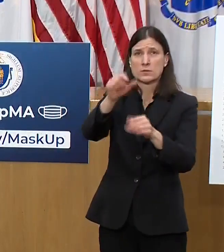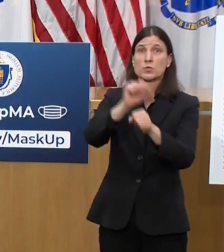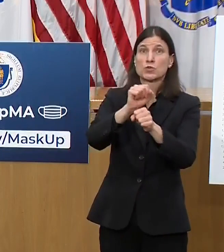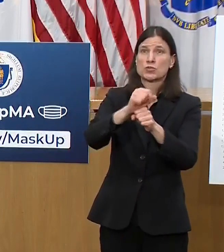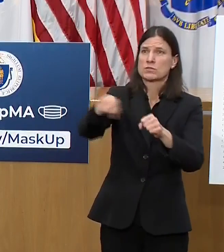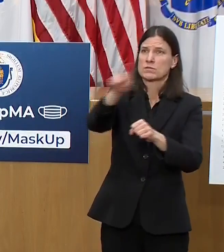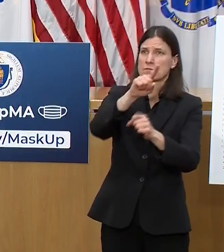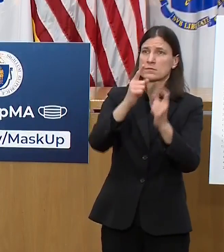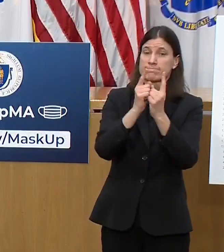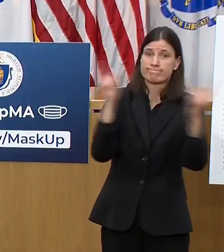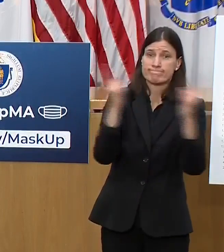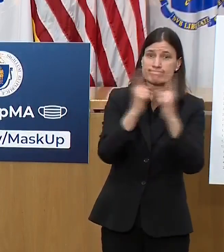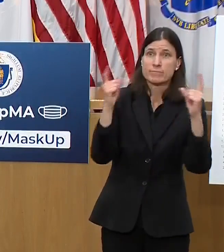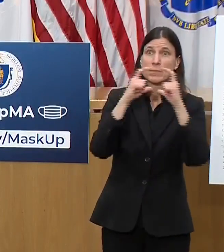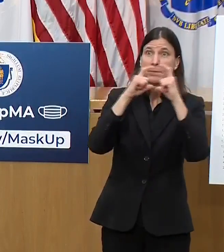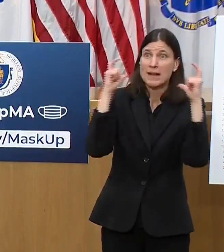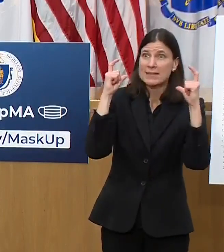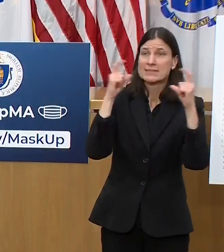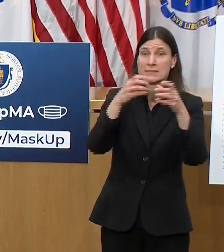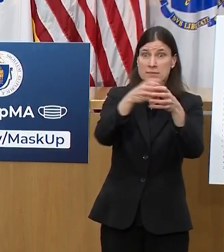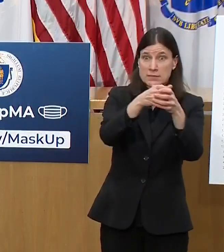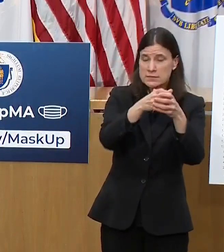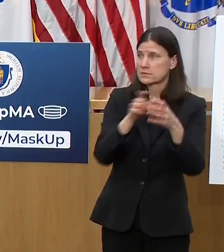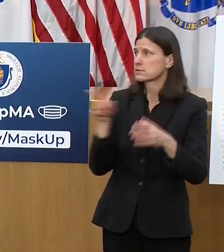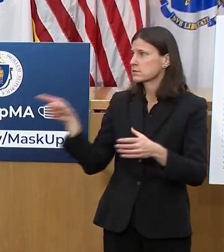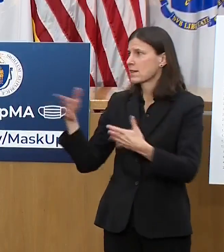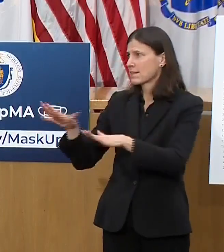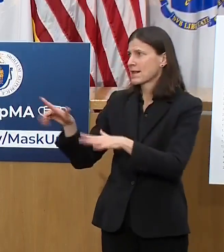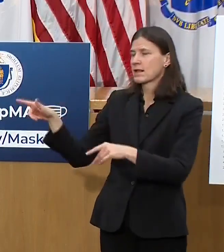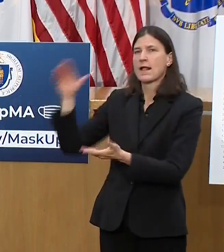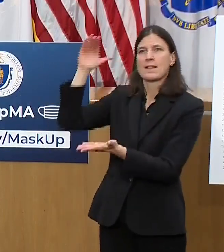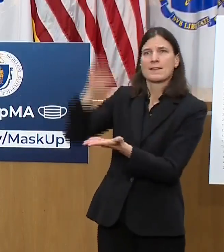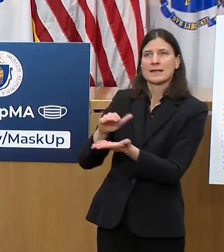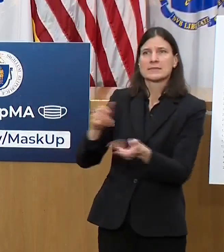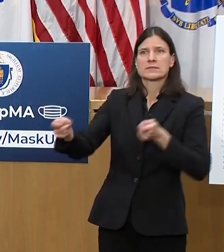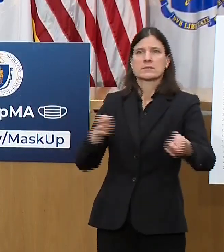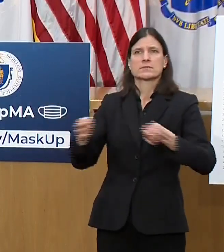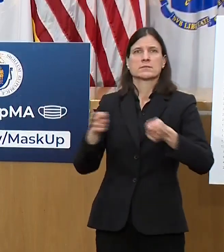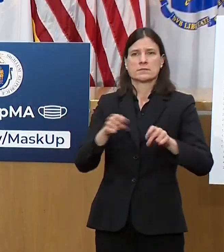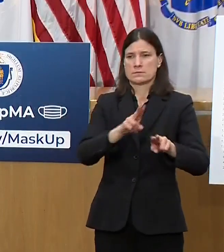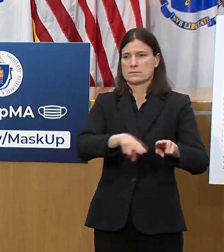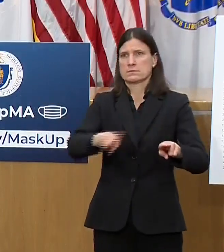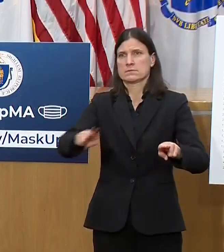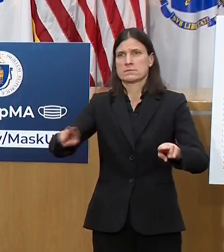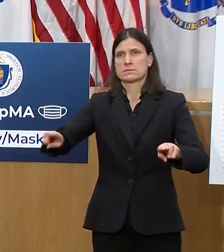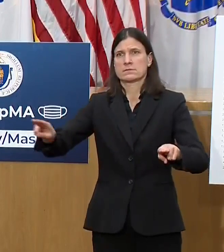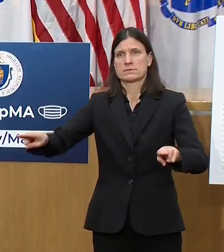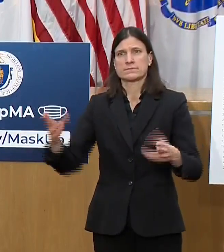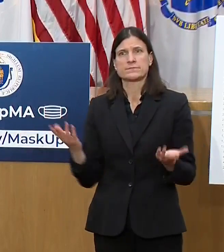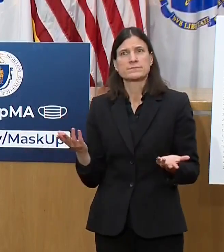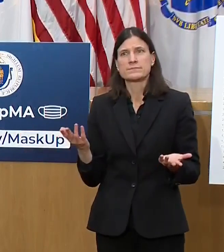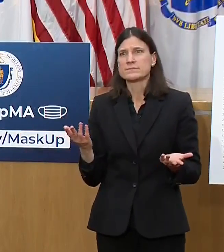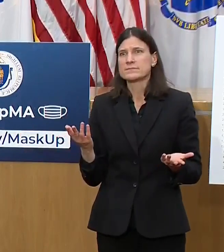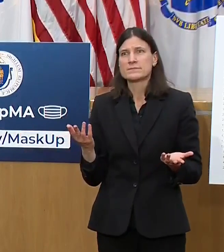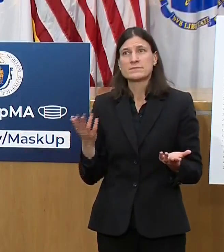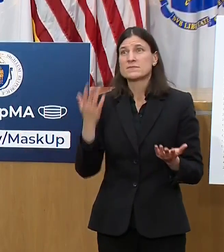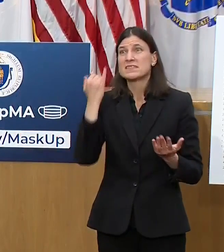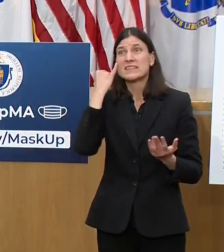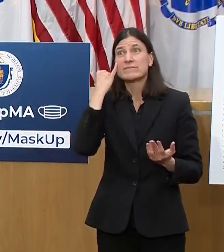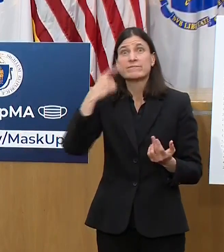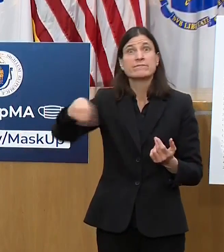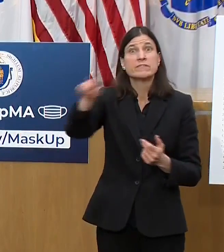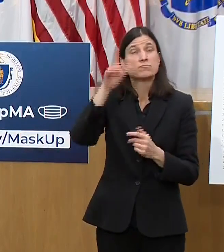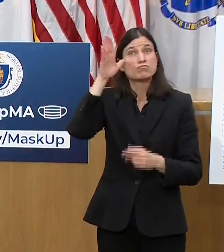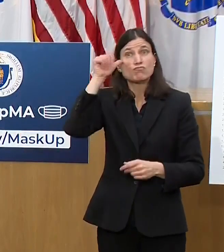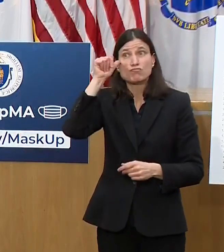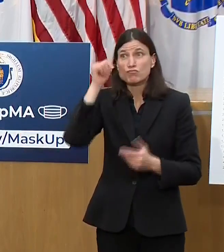hospital, or worse, be the reason why your loved ones, your grandmother, your niece, your uncle